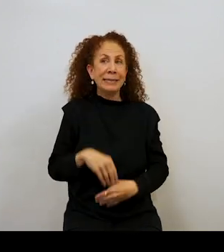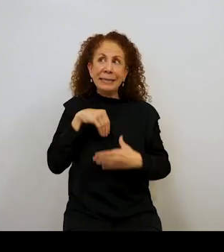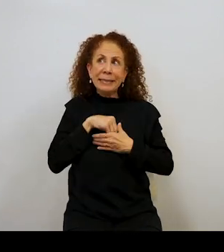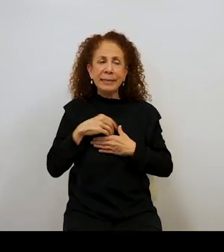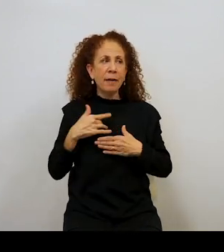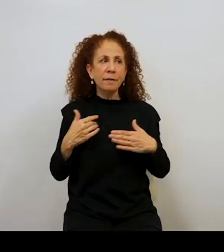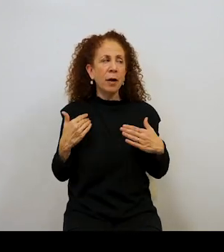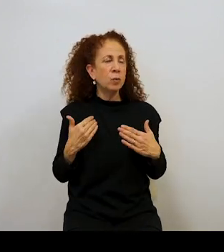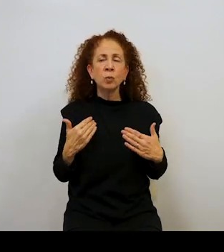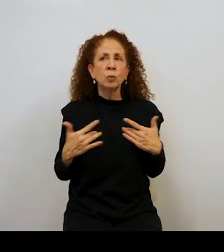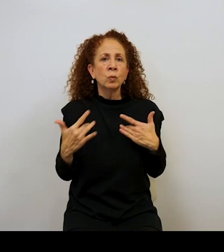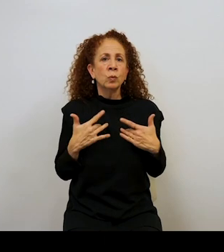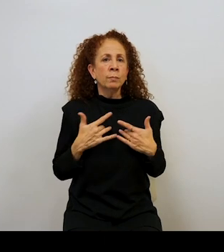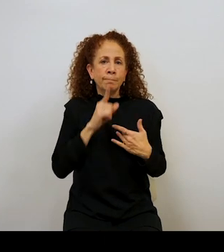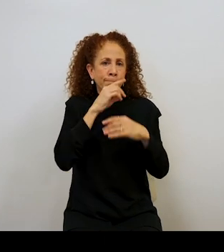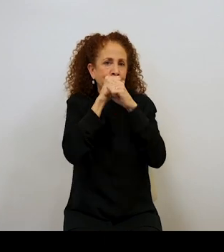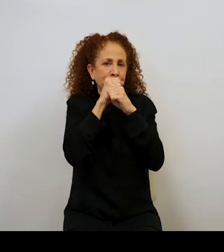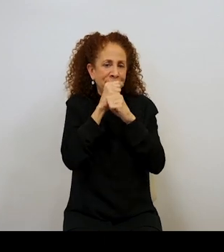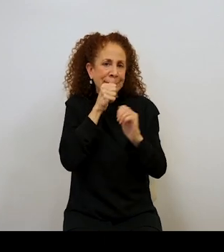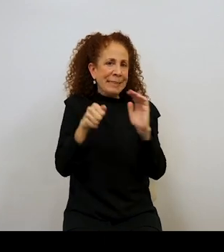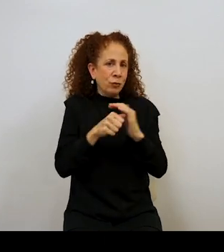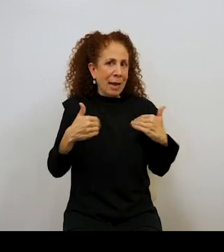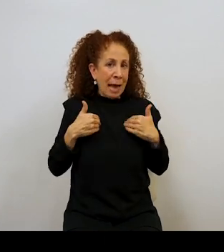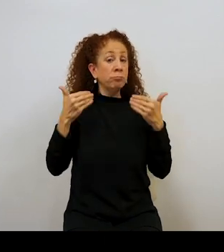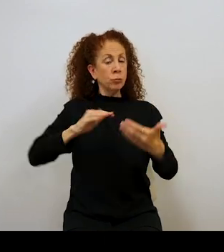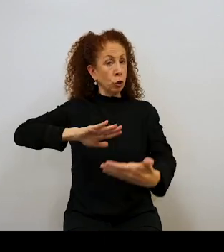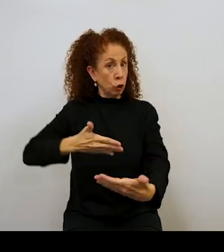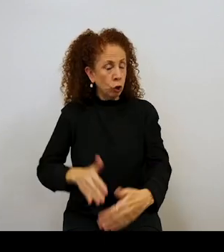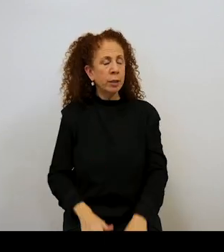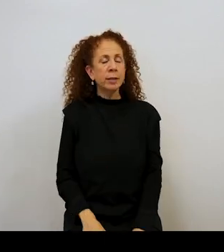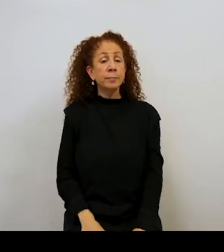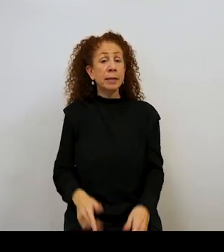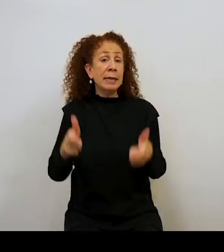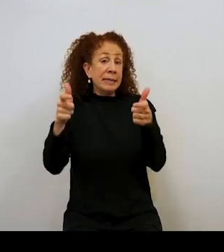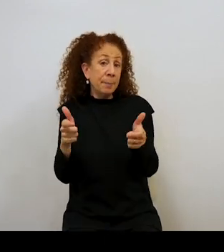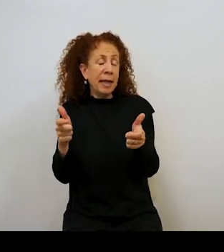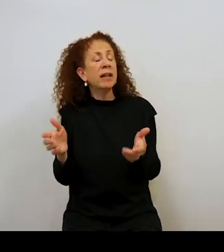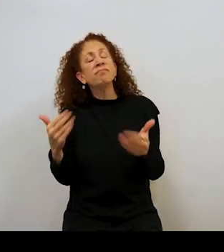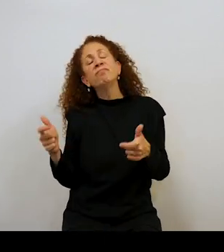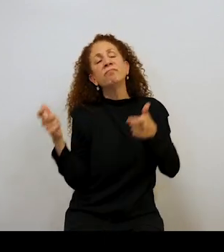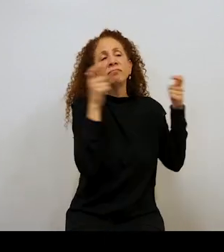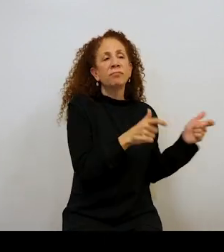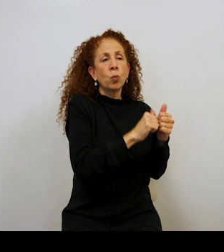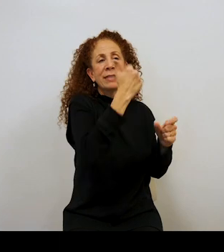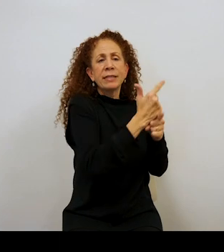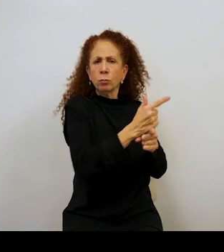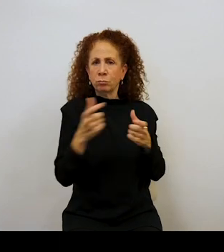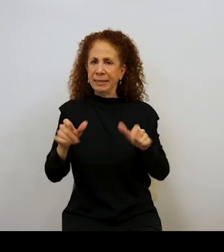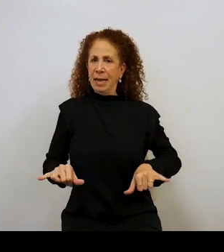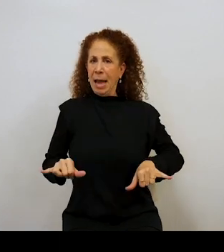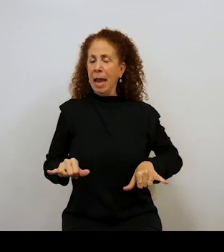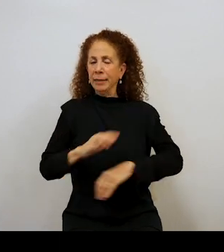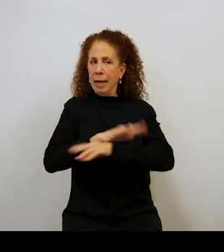incandescence of a beautiful secret in his heart. He did all the cooking, didn't take his plate off to the TV room when his sisters ate at the kitchen